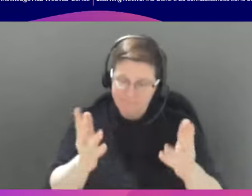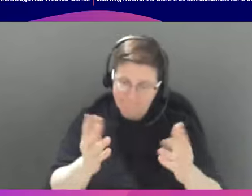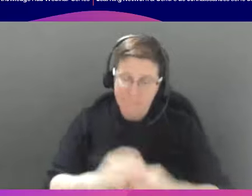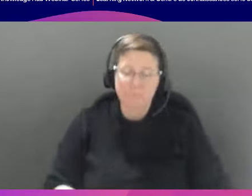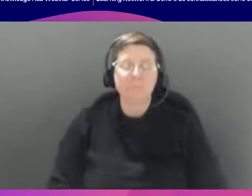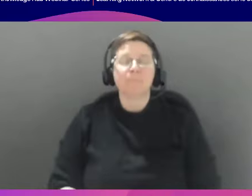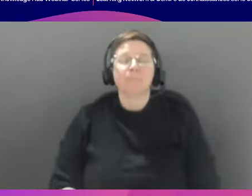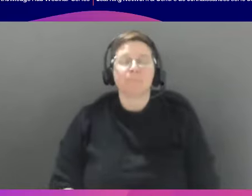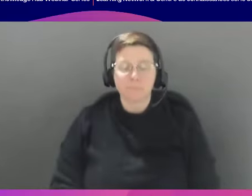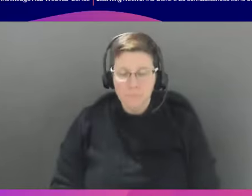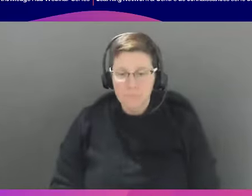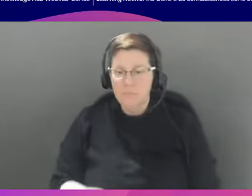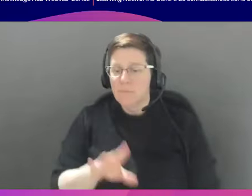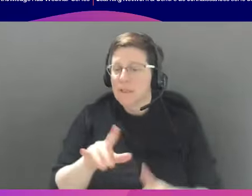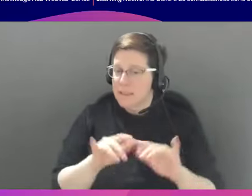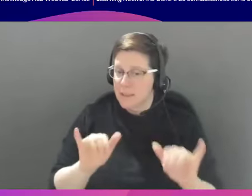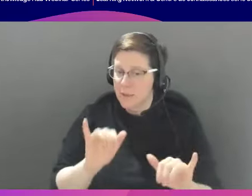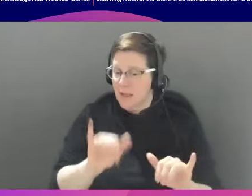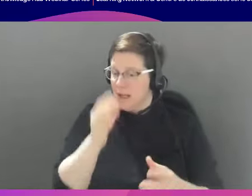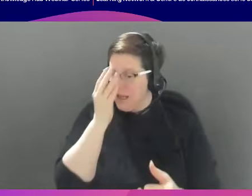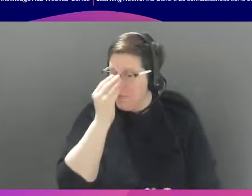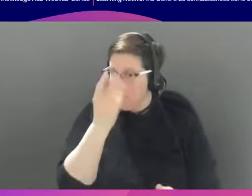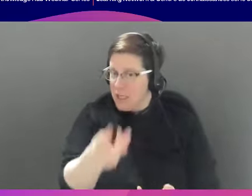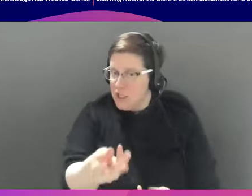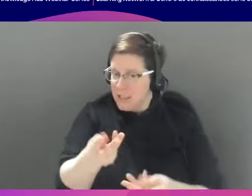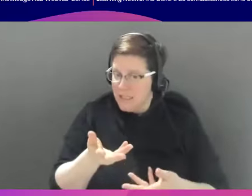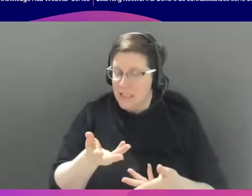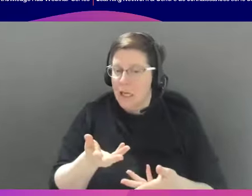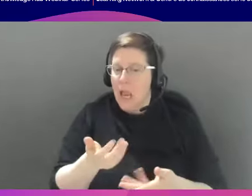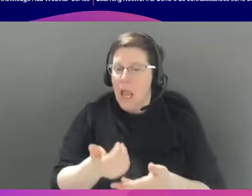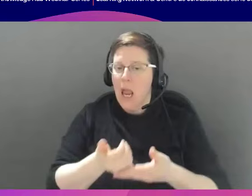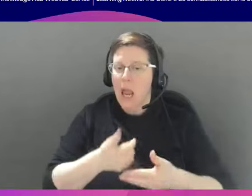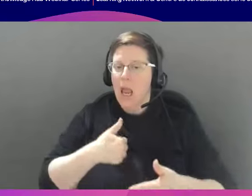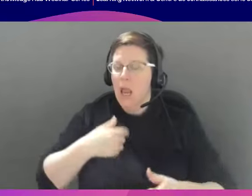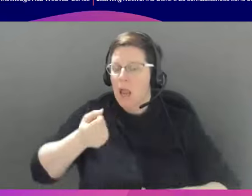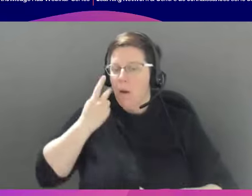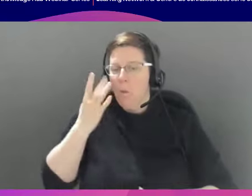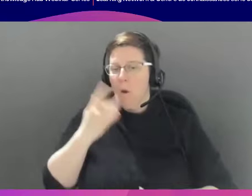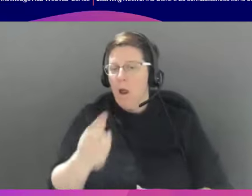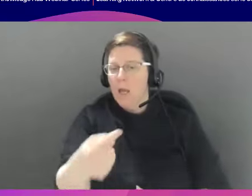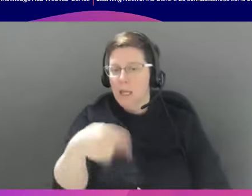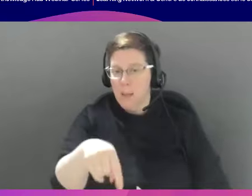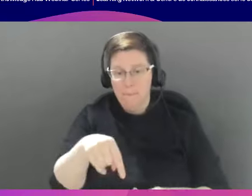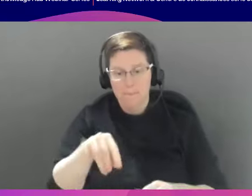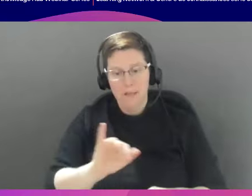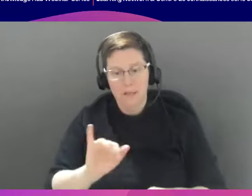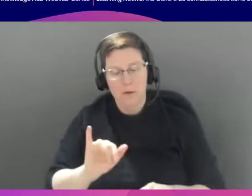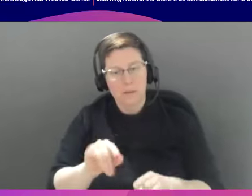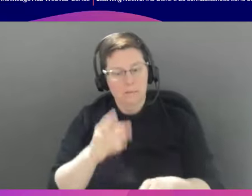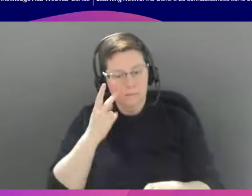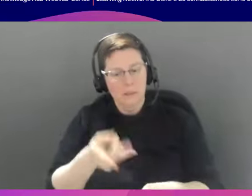At the same time, use that information to understand why they are here and the harm that they are